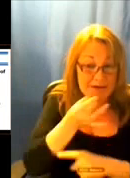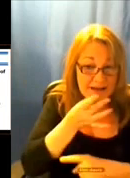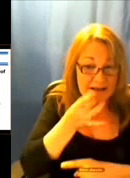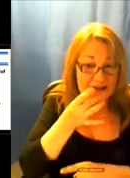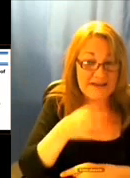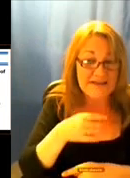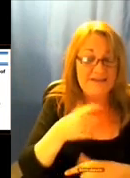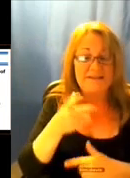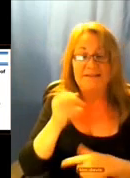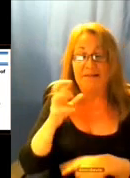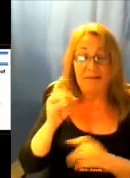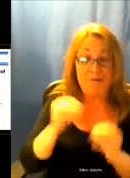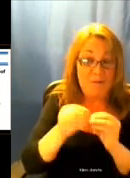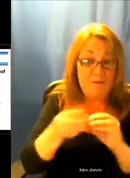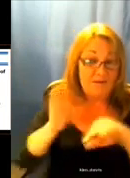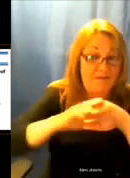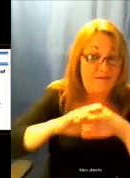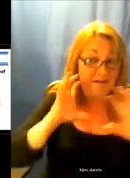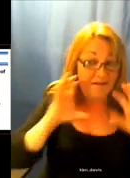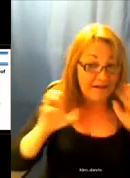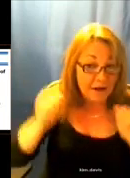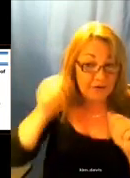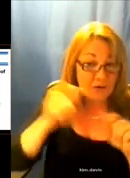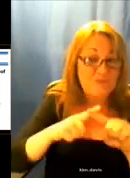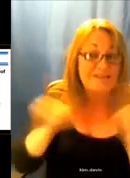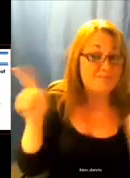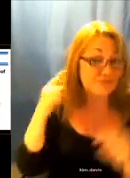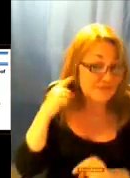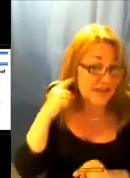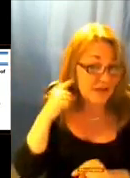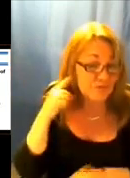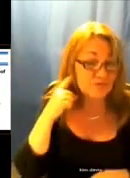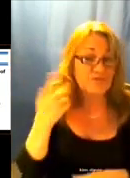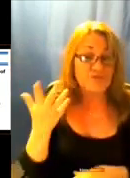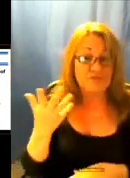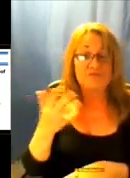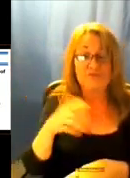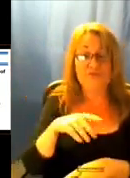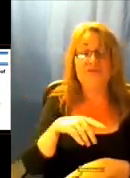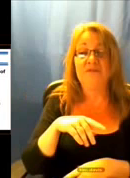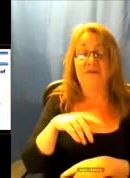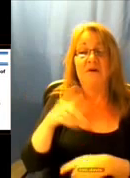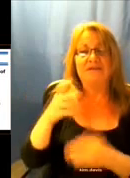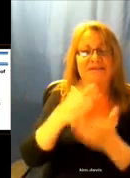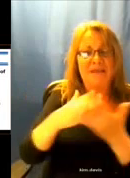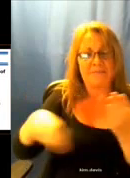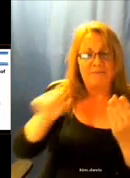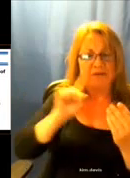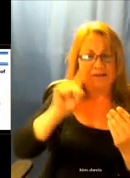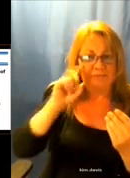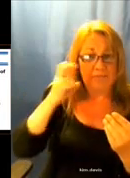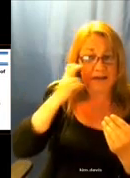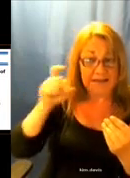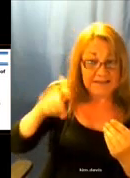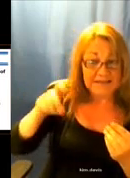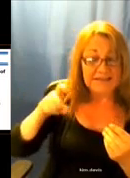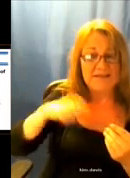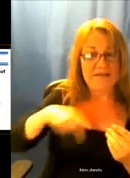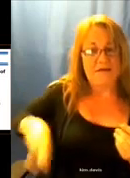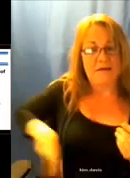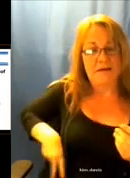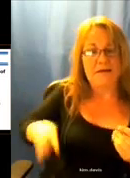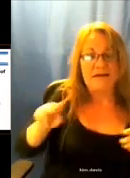for those when a fire alarm goes off, it would signal and increase the sound or increase a